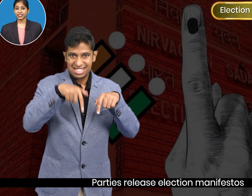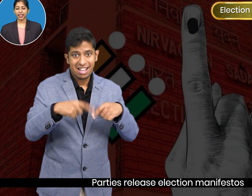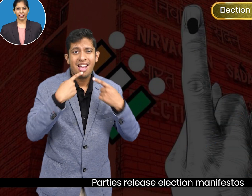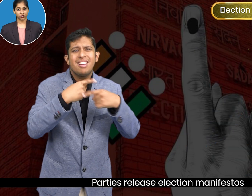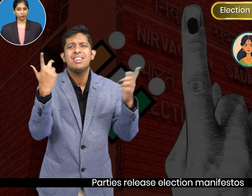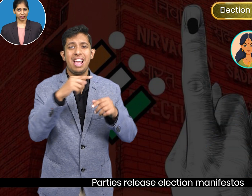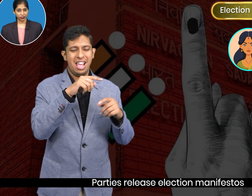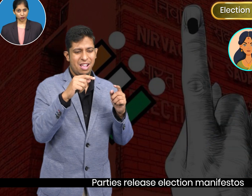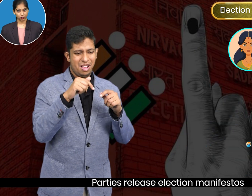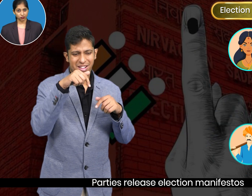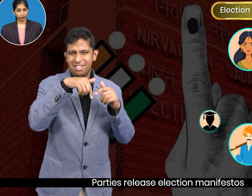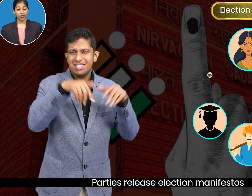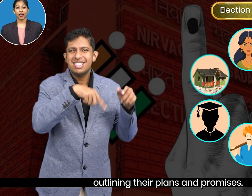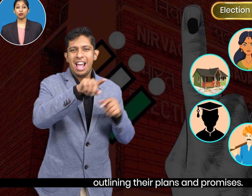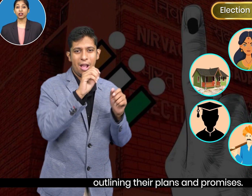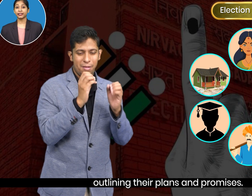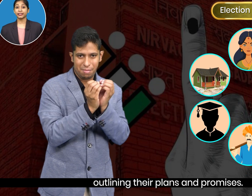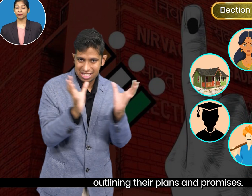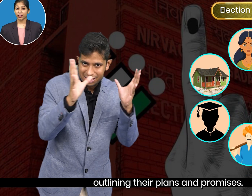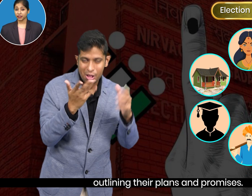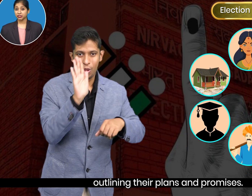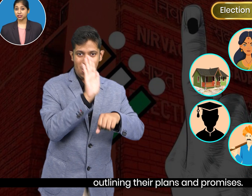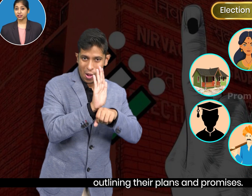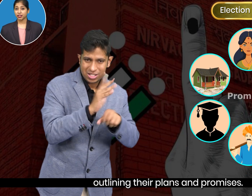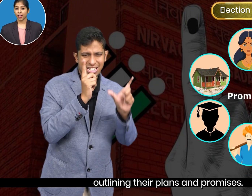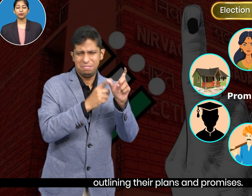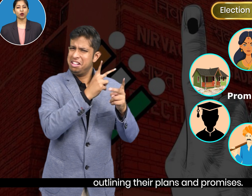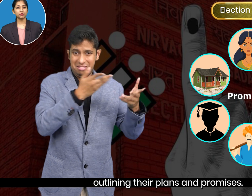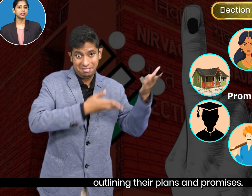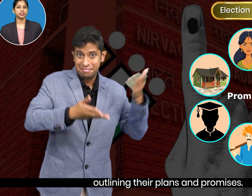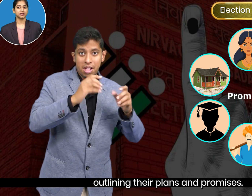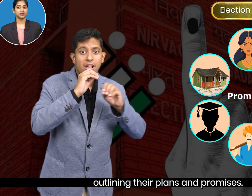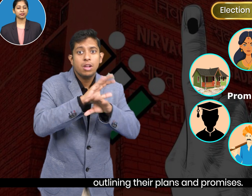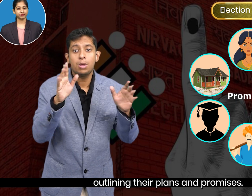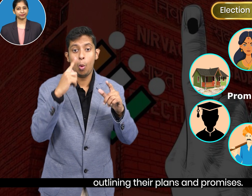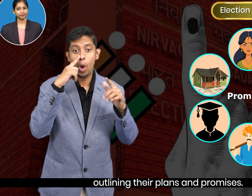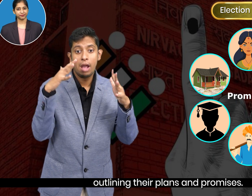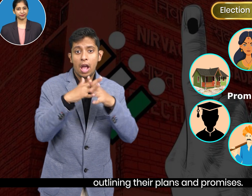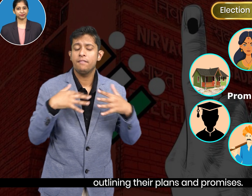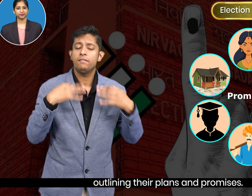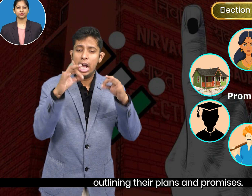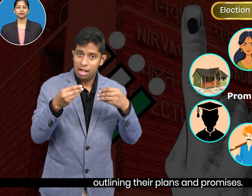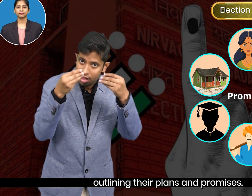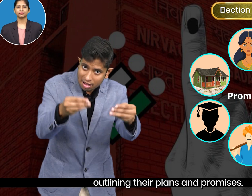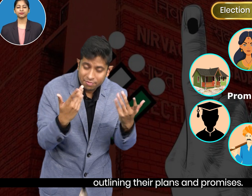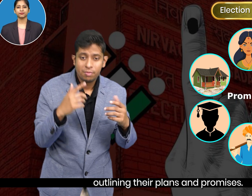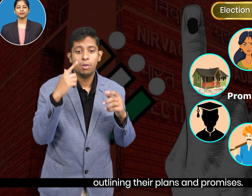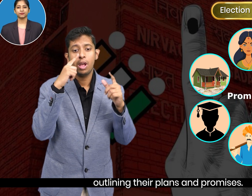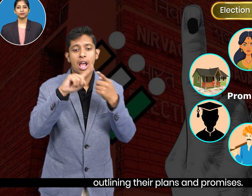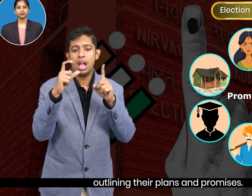Parties release election manifestos outlining their plans and promises.